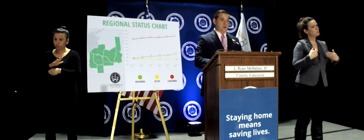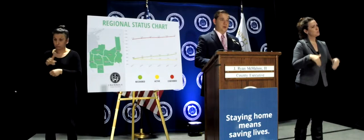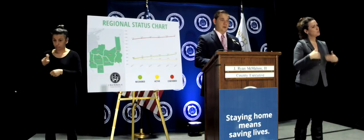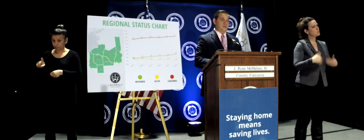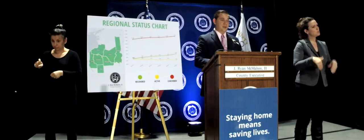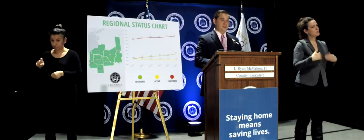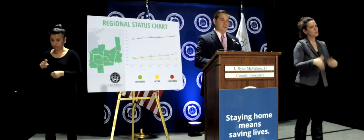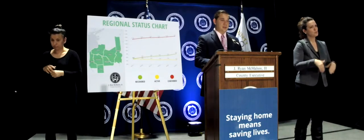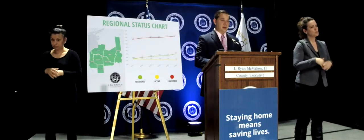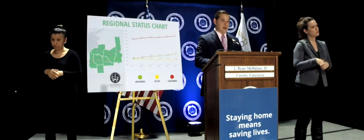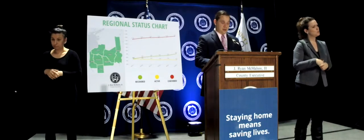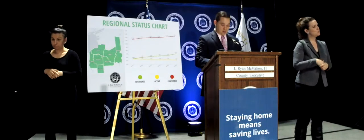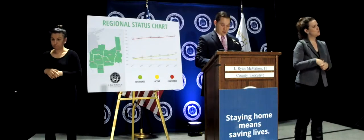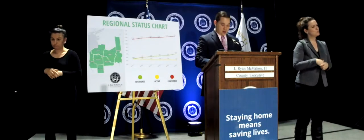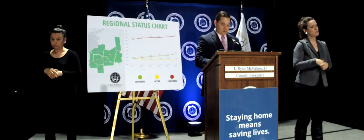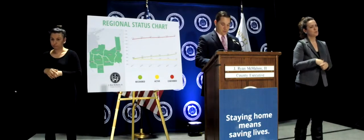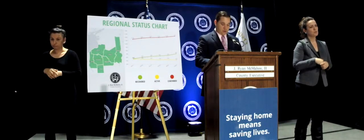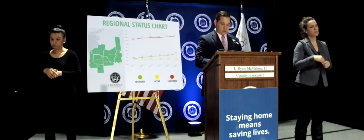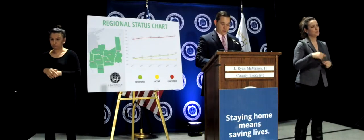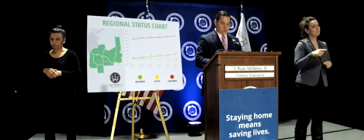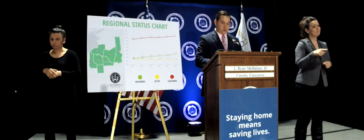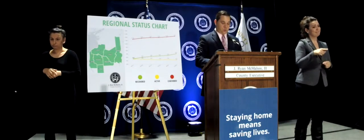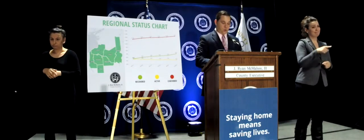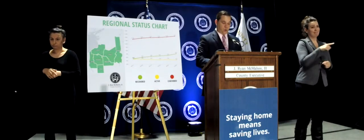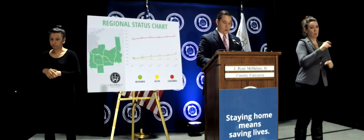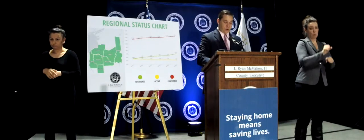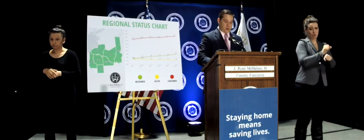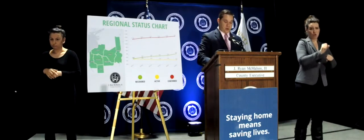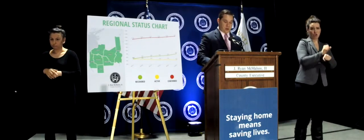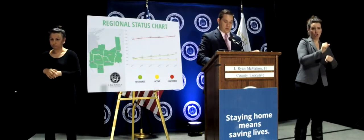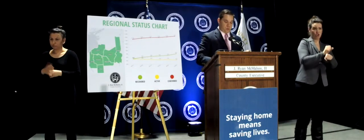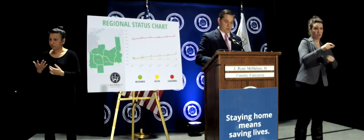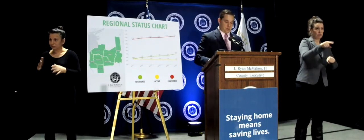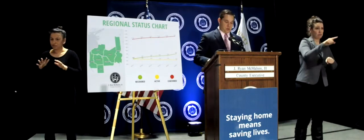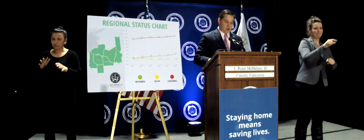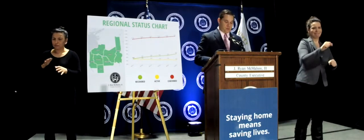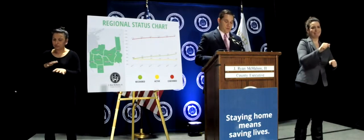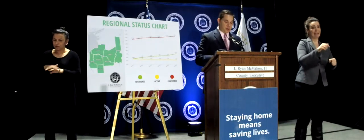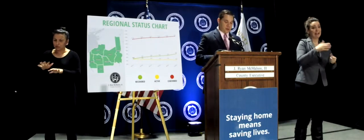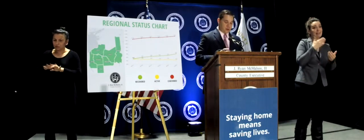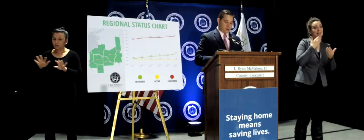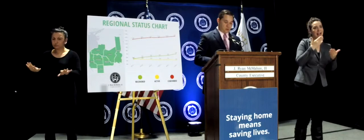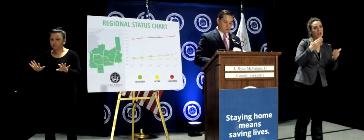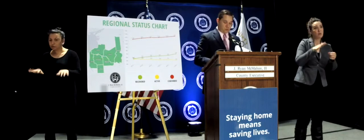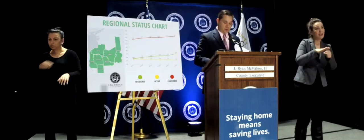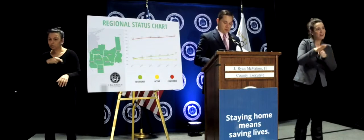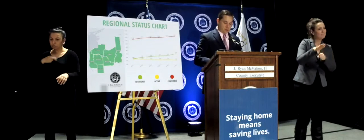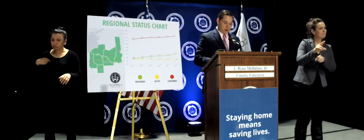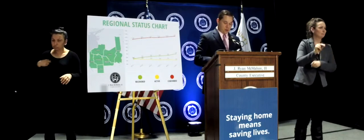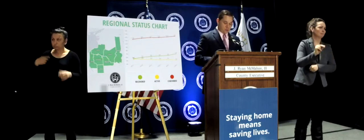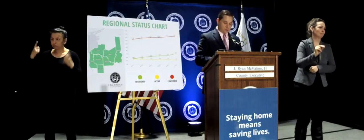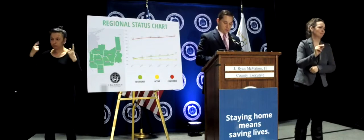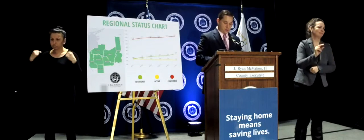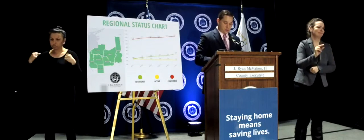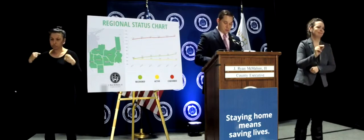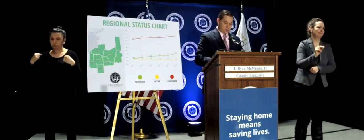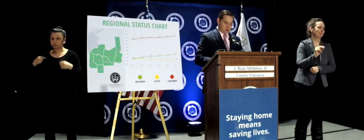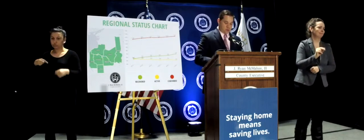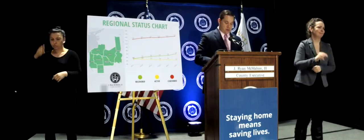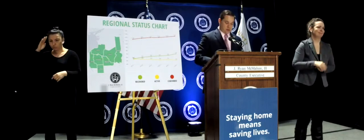that don't get enough thanks each day. Everybody who's played a role in our fight here. We're making